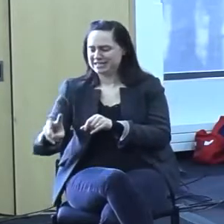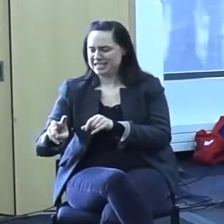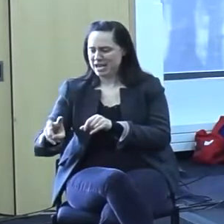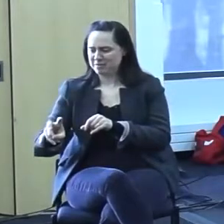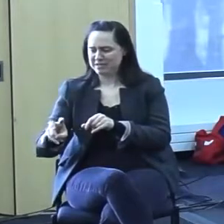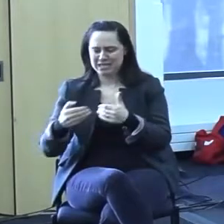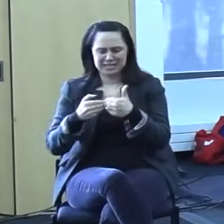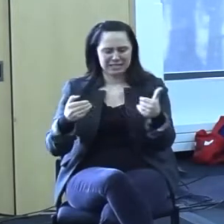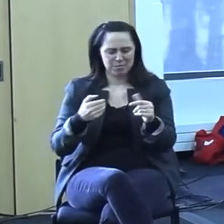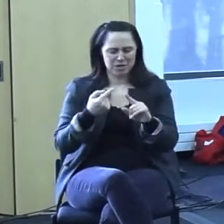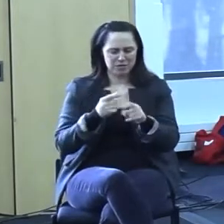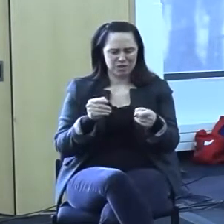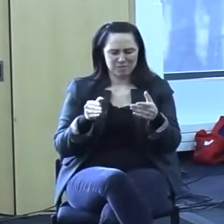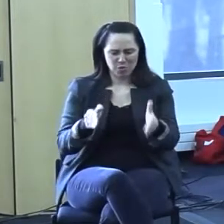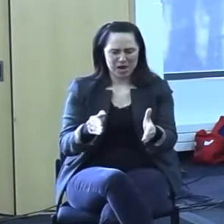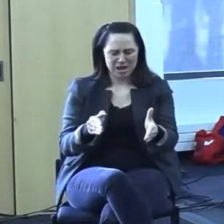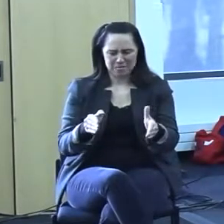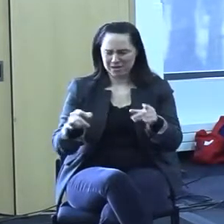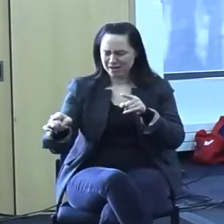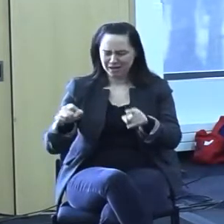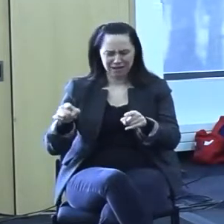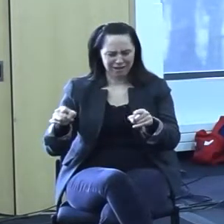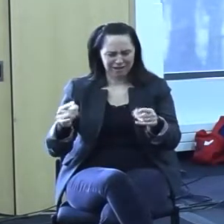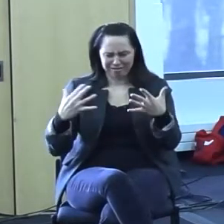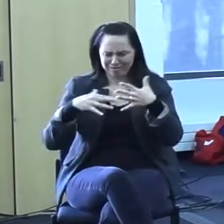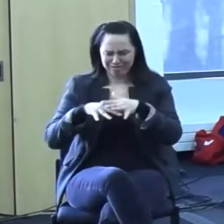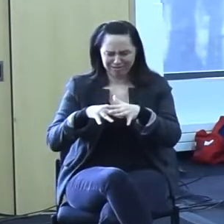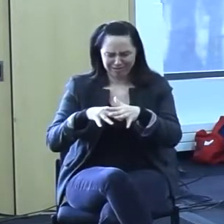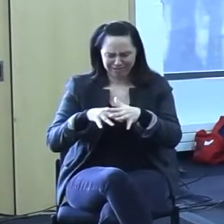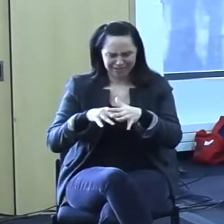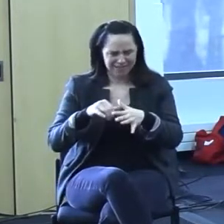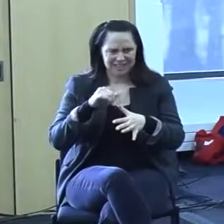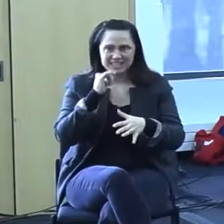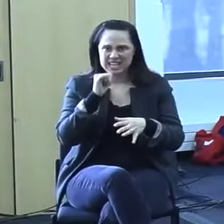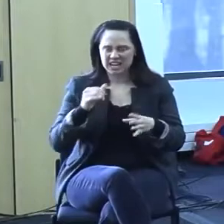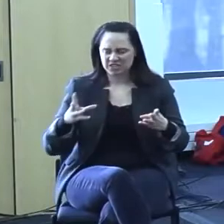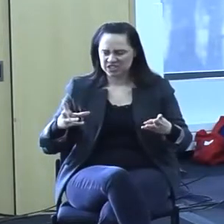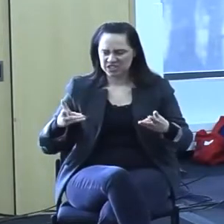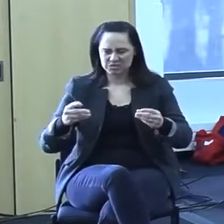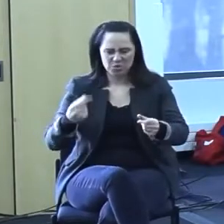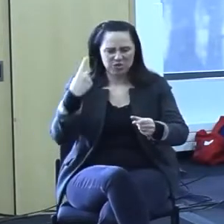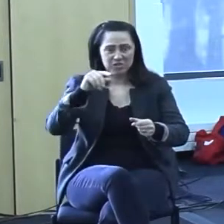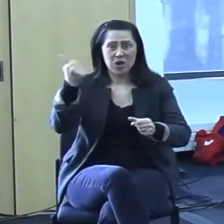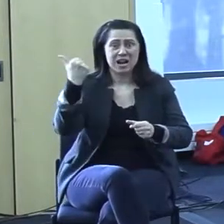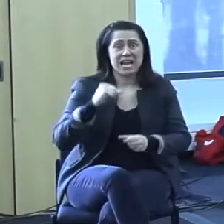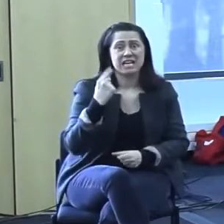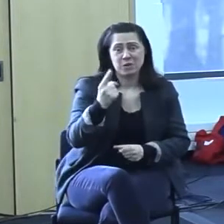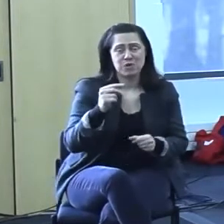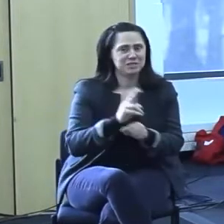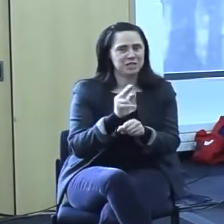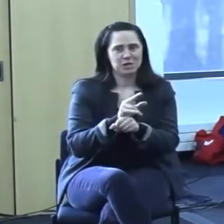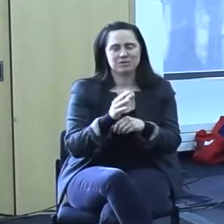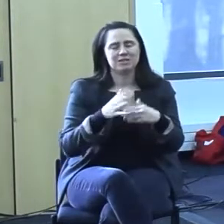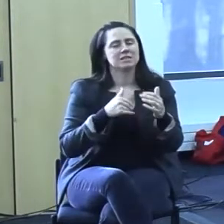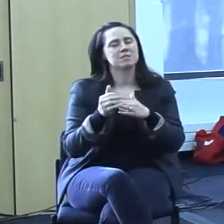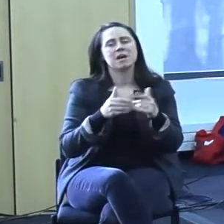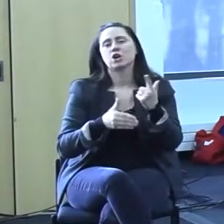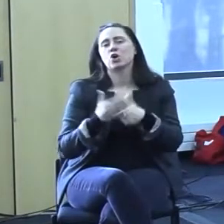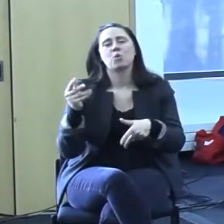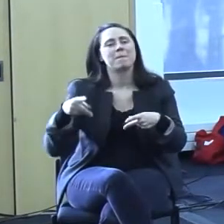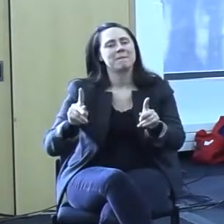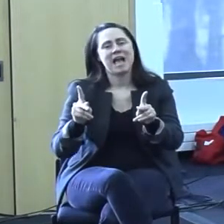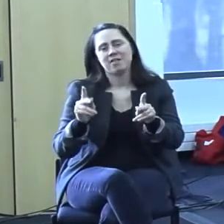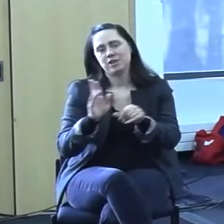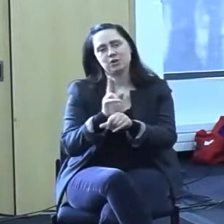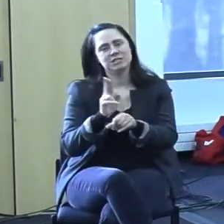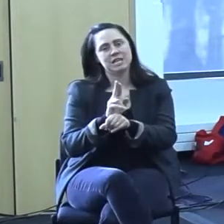by the ramp. So it's like it's not even a smooth like feature for anyone, no matter what path you're